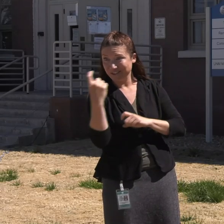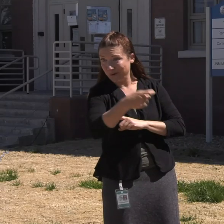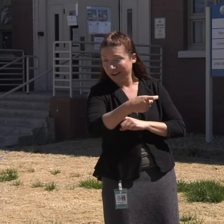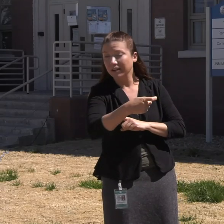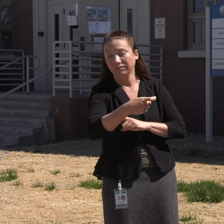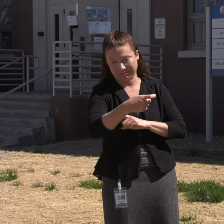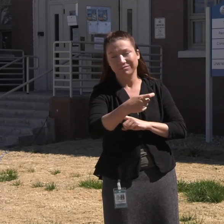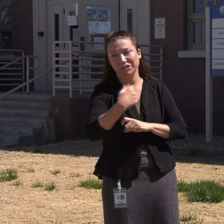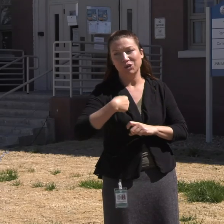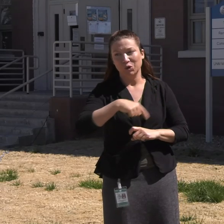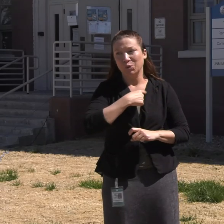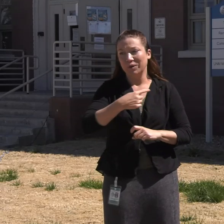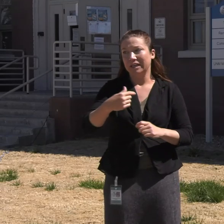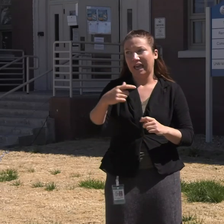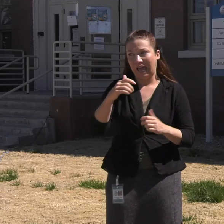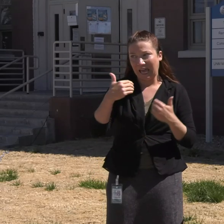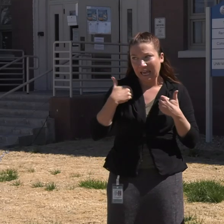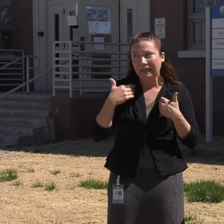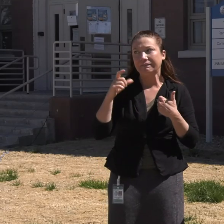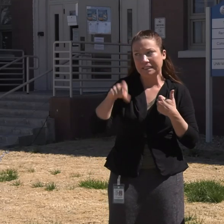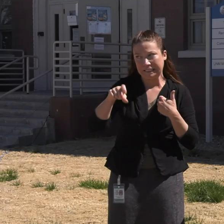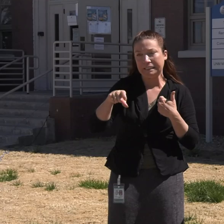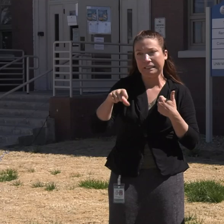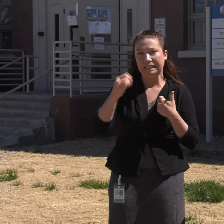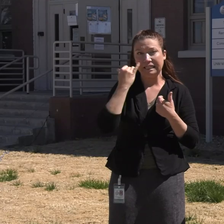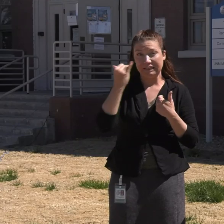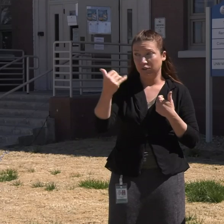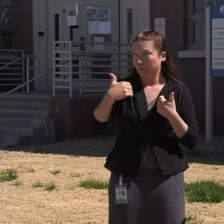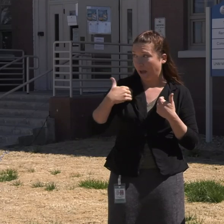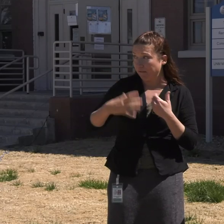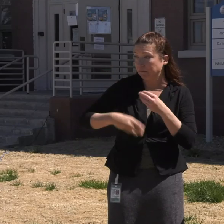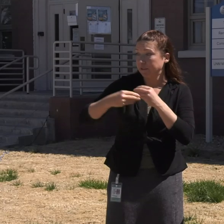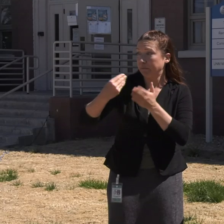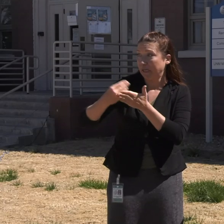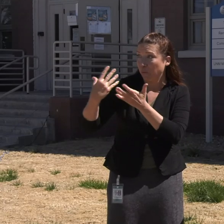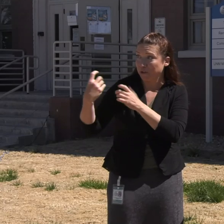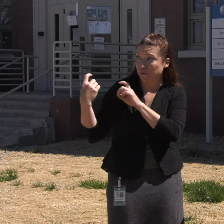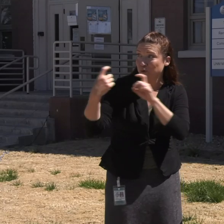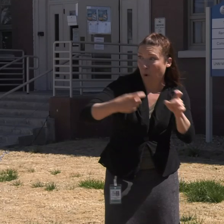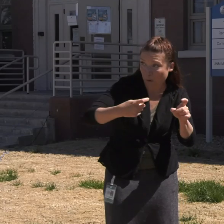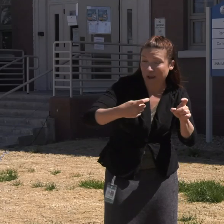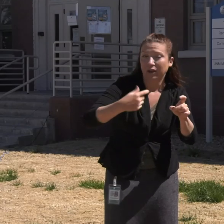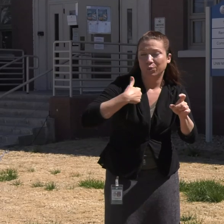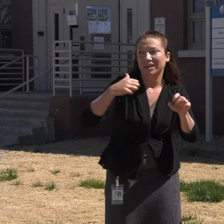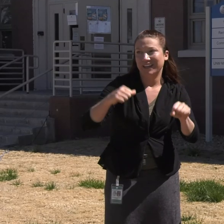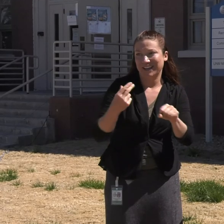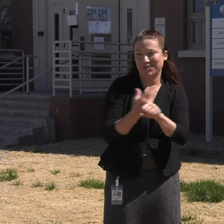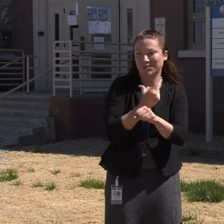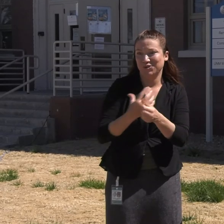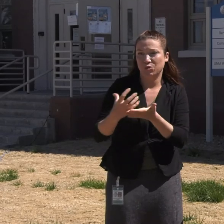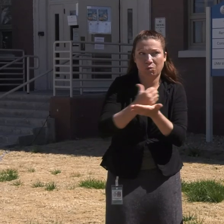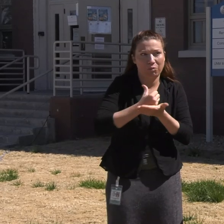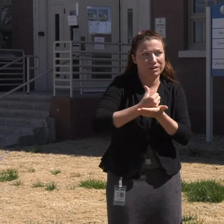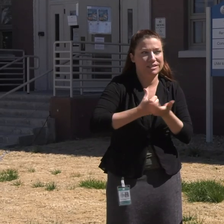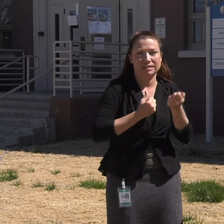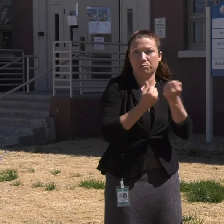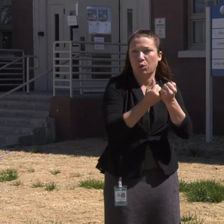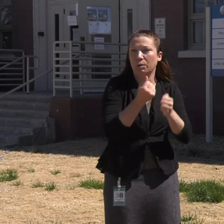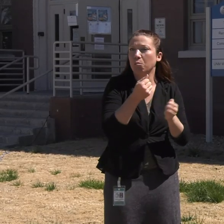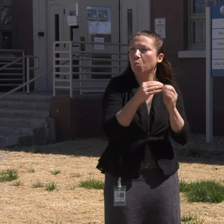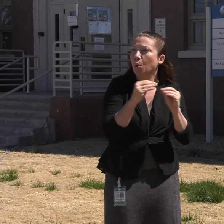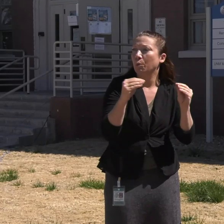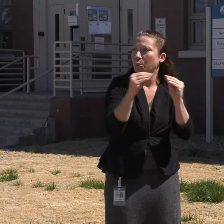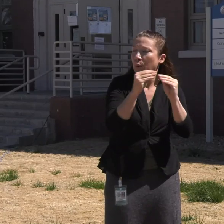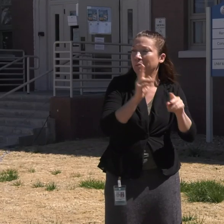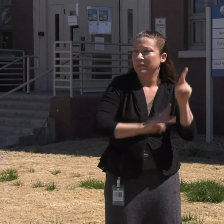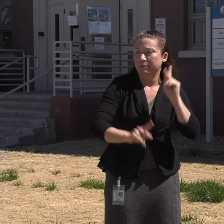who perhaps do not qualify for our eviction prevention program under our federal dollars. With that money, we can then work a little bit more to support families who might have